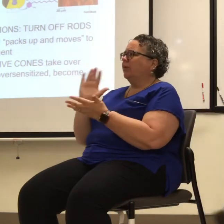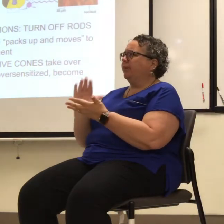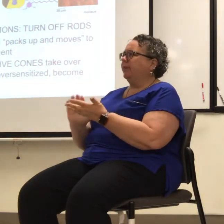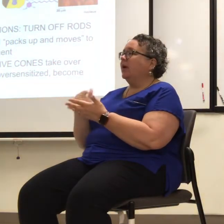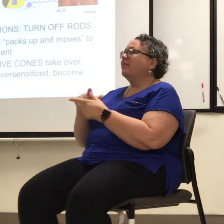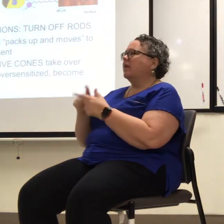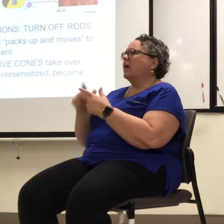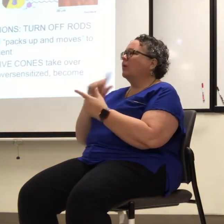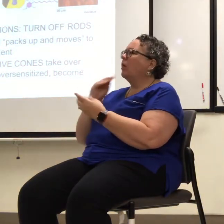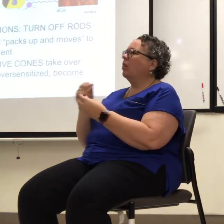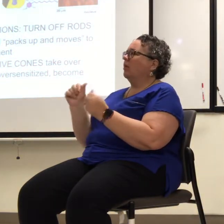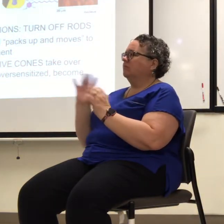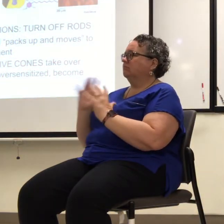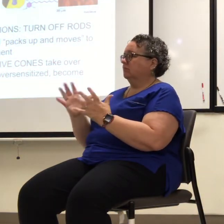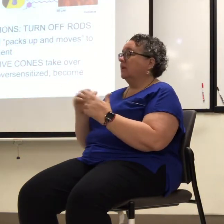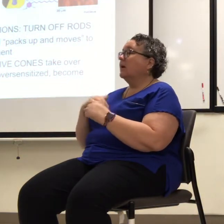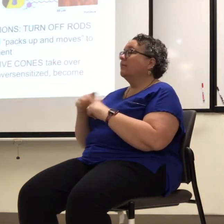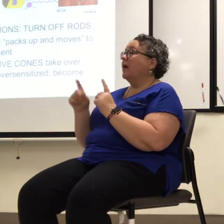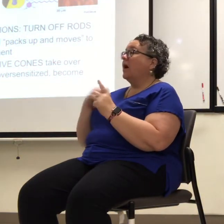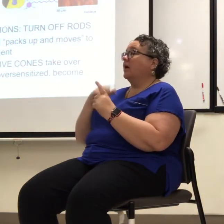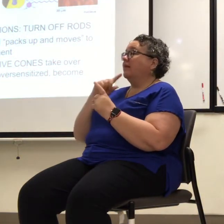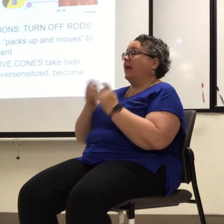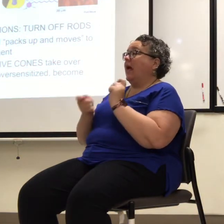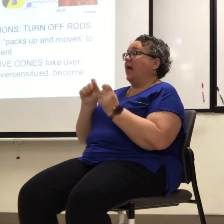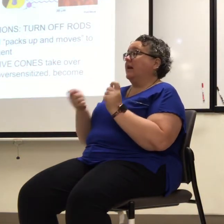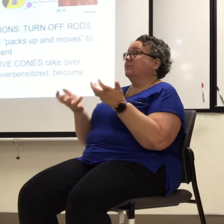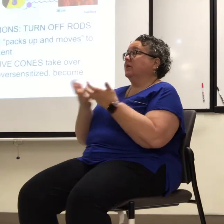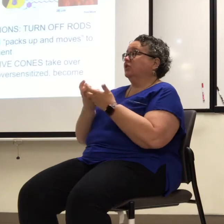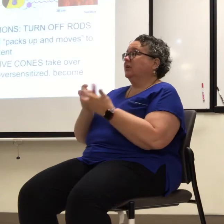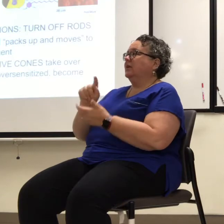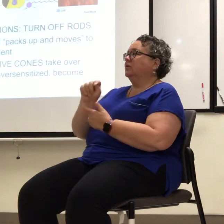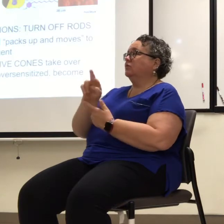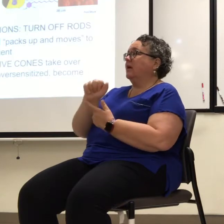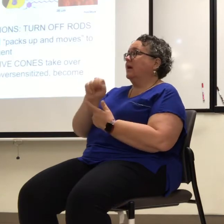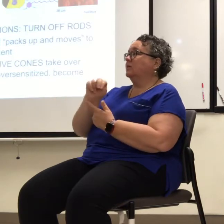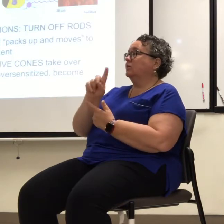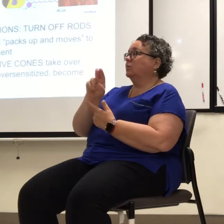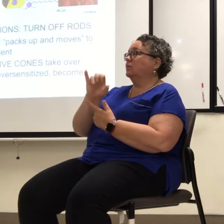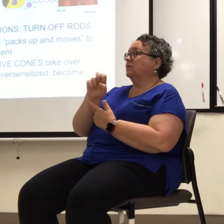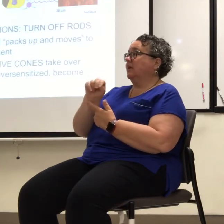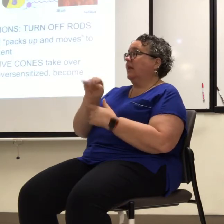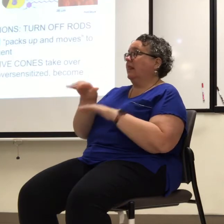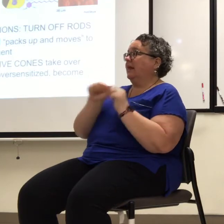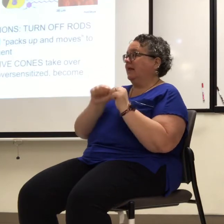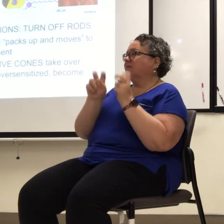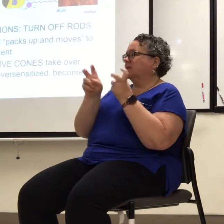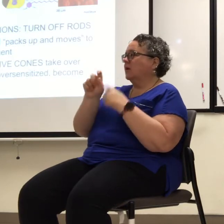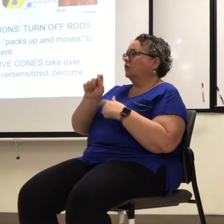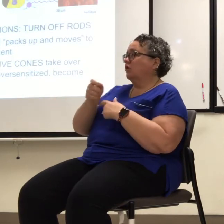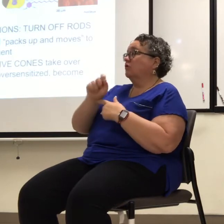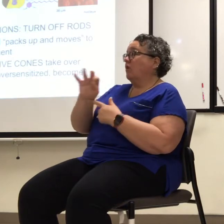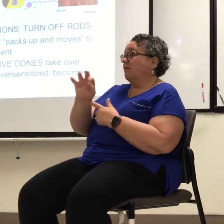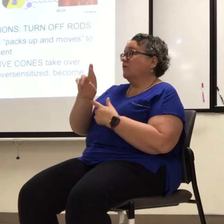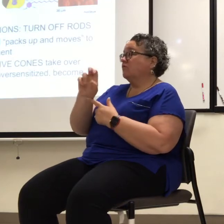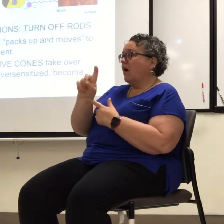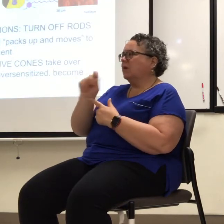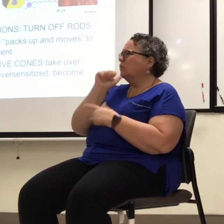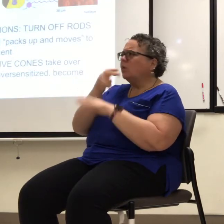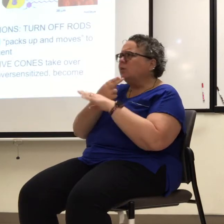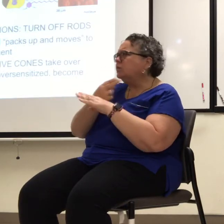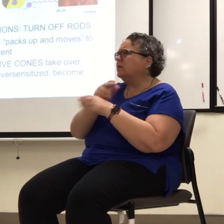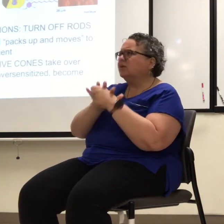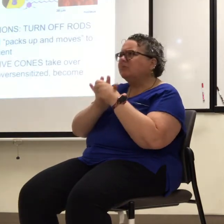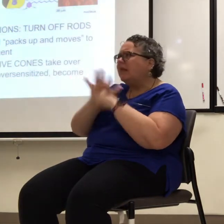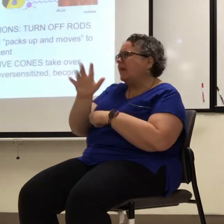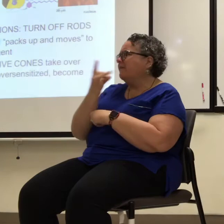So the adaptation is transducin leaves. In other words, turn off rods, don't use them, there's plenty